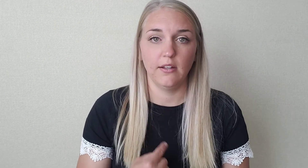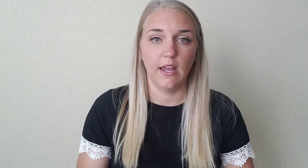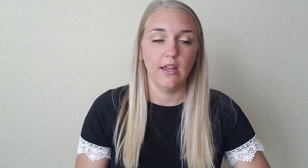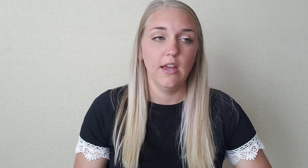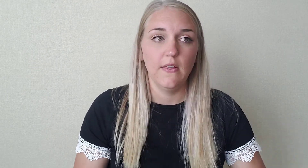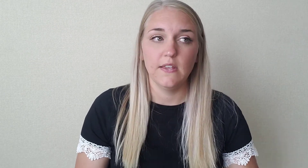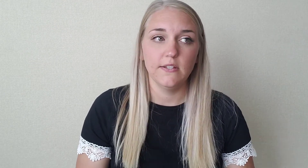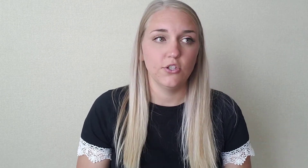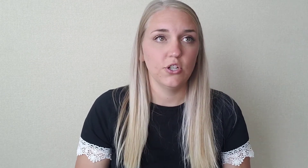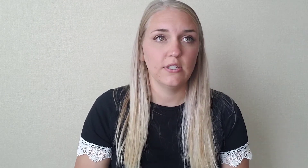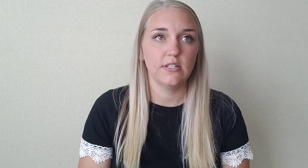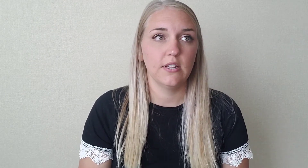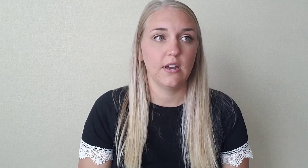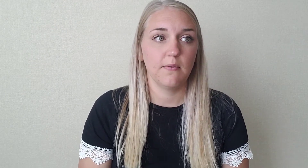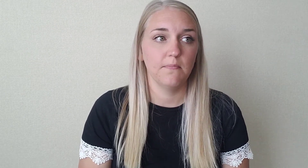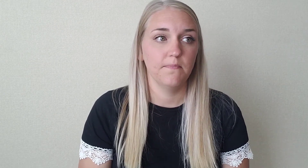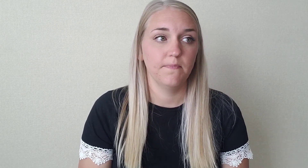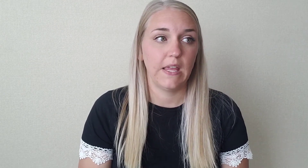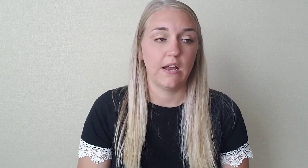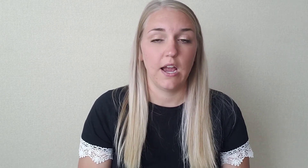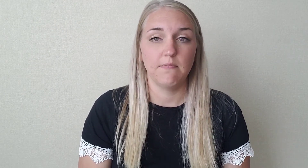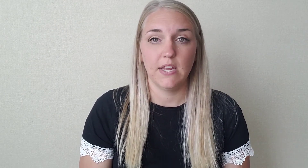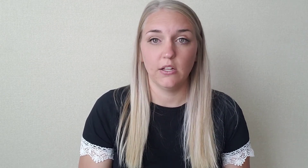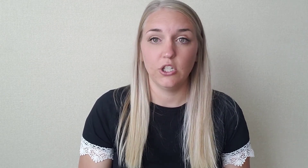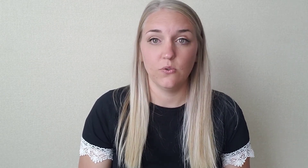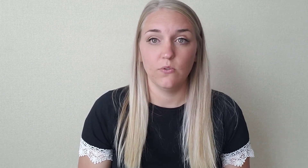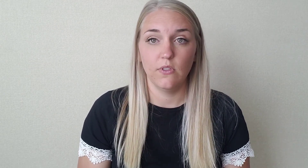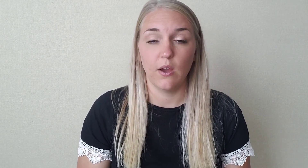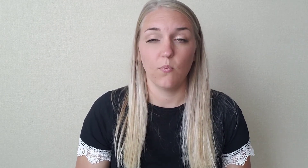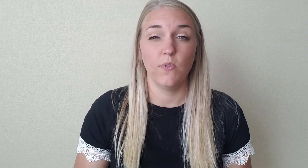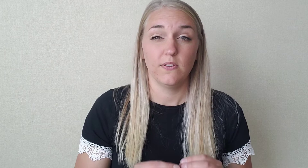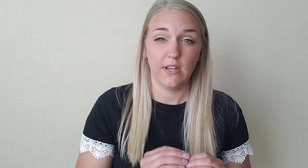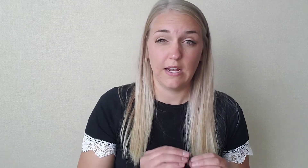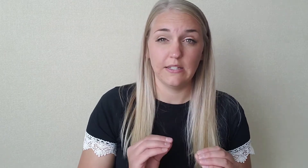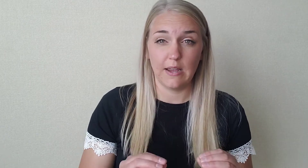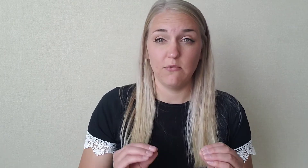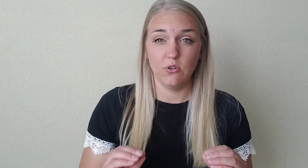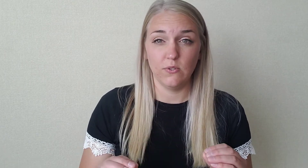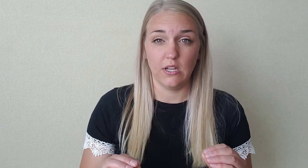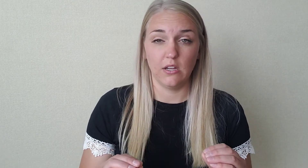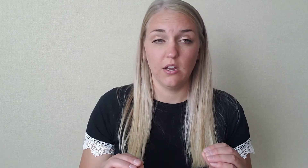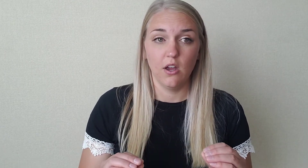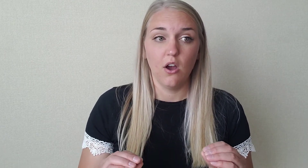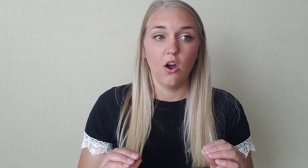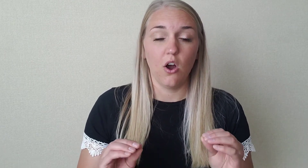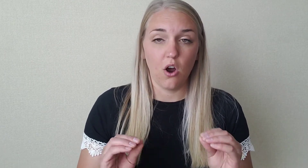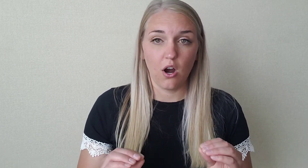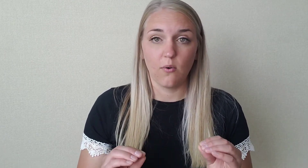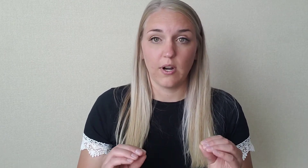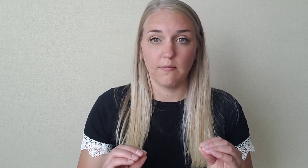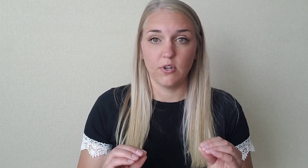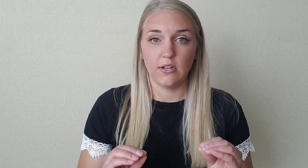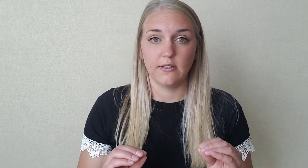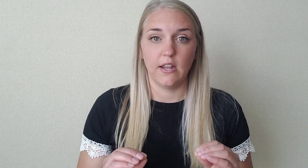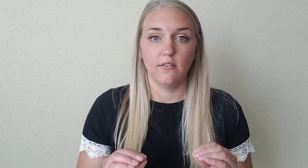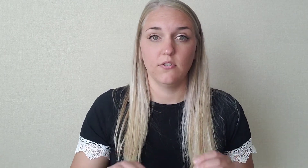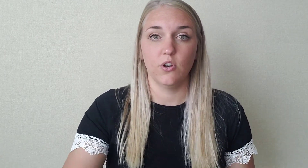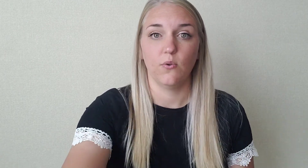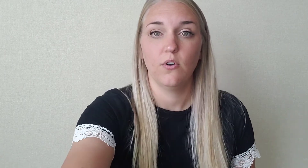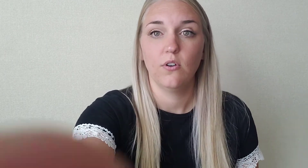Okay, this is just like I'm telling you that the signs I'm using are what I'm trying to say. So